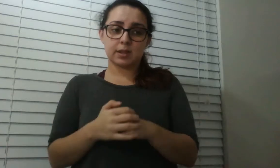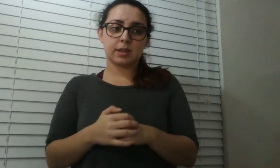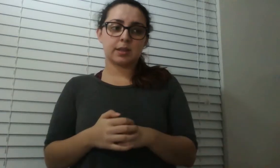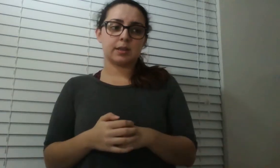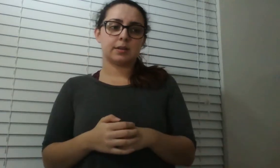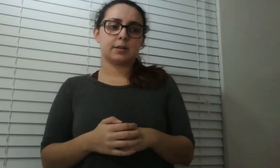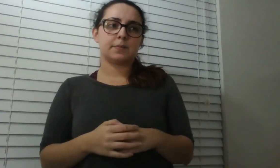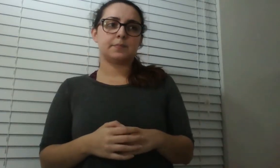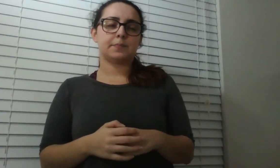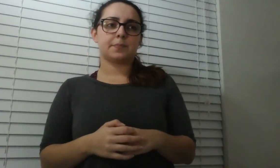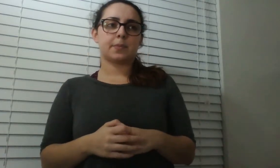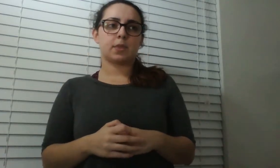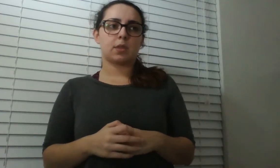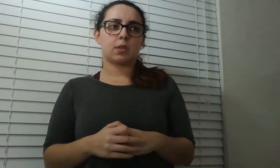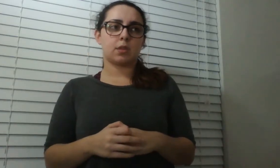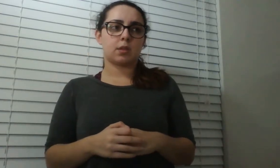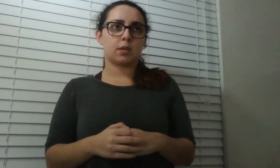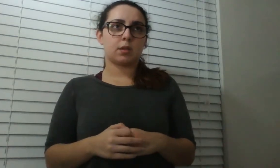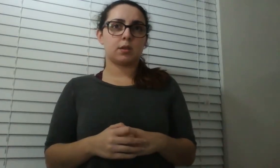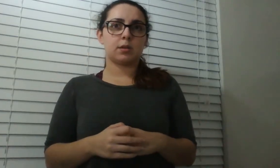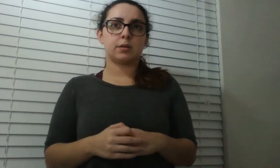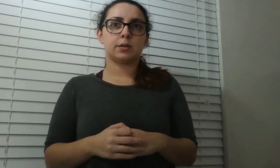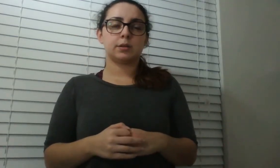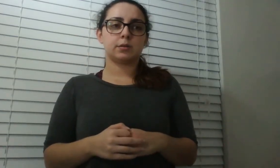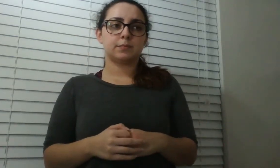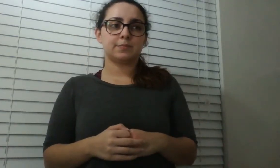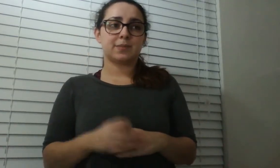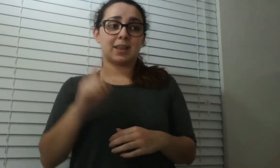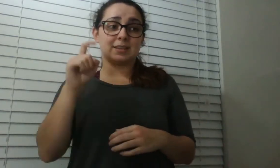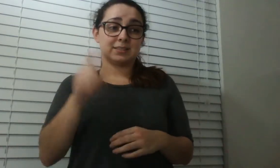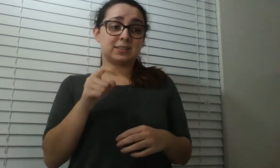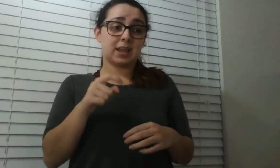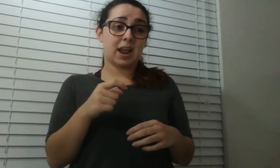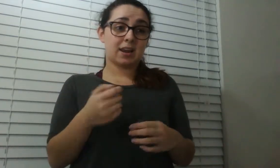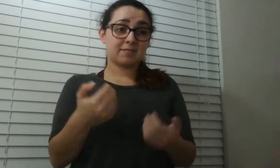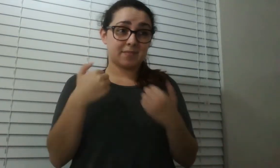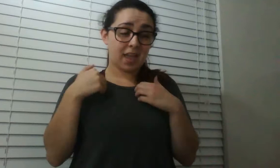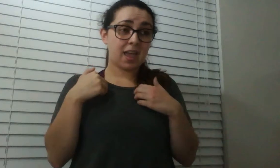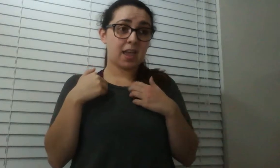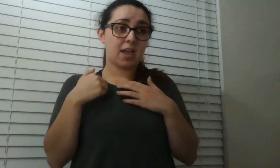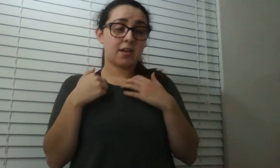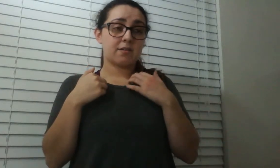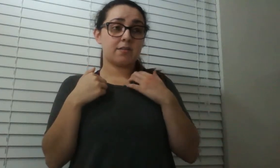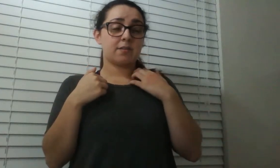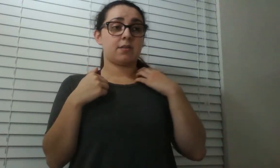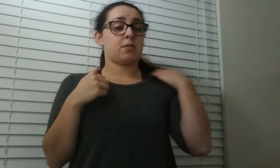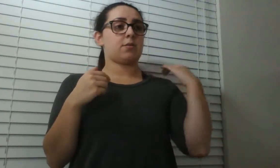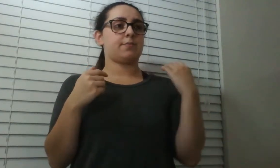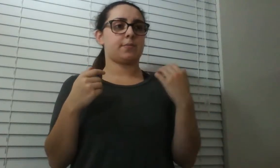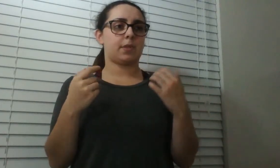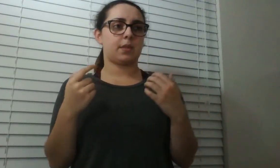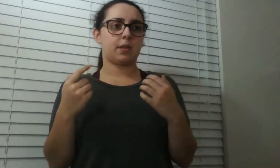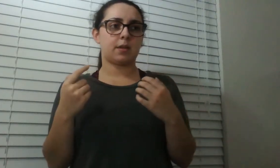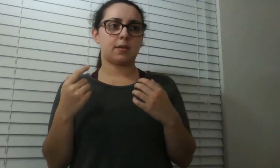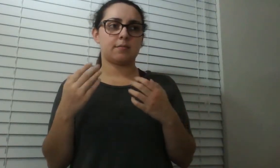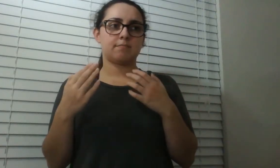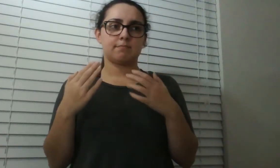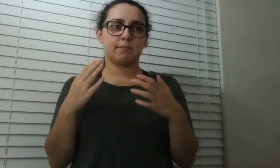some four-wheel driving bipedal pillager from doing the same? Because it's an access route. I don't know, I felt sort of protective of it. Because, you know,